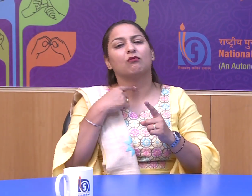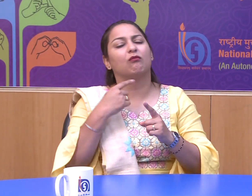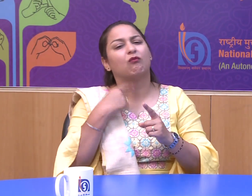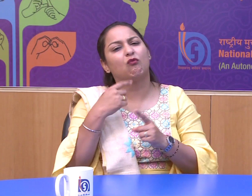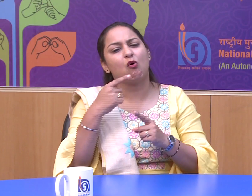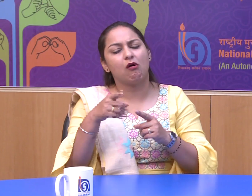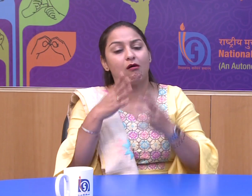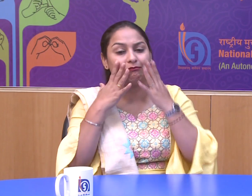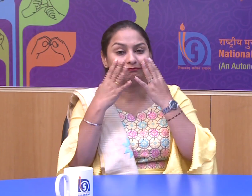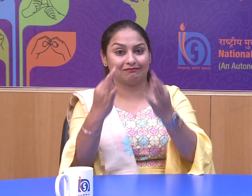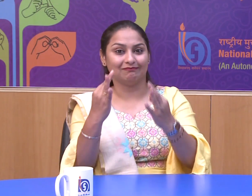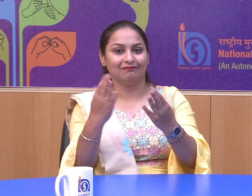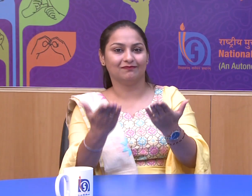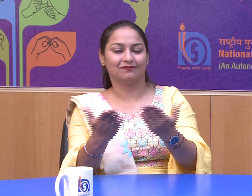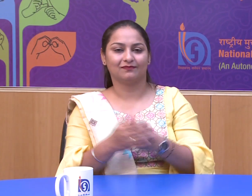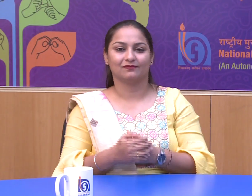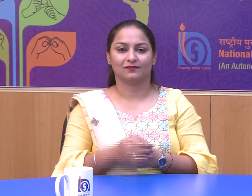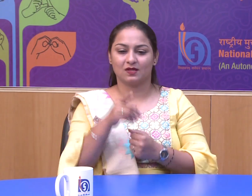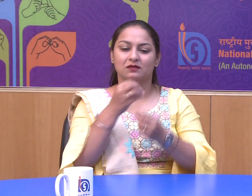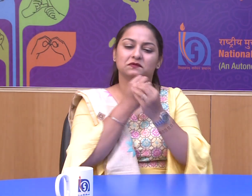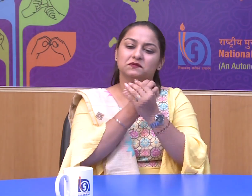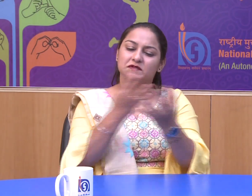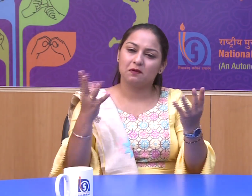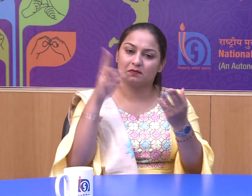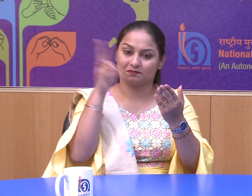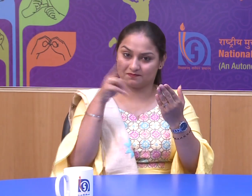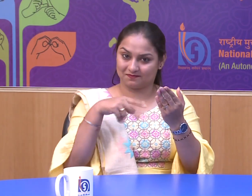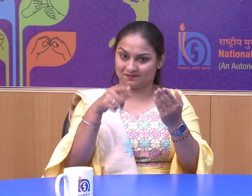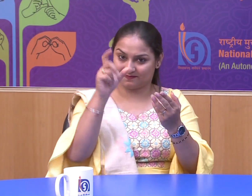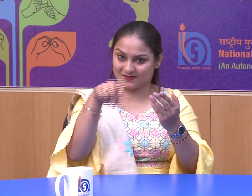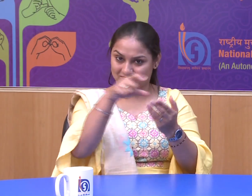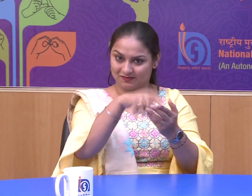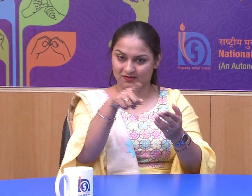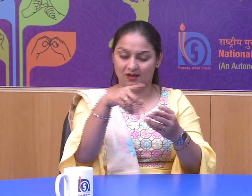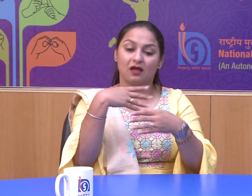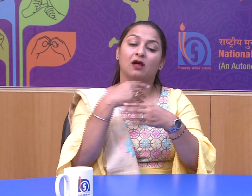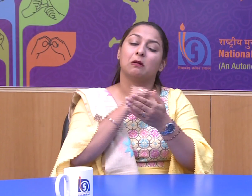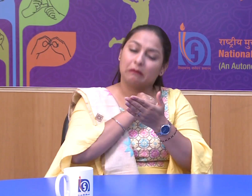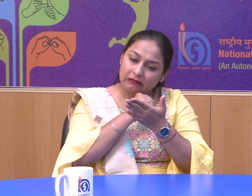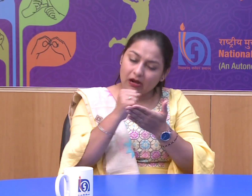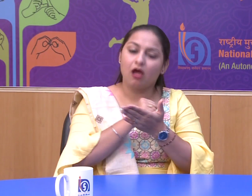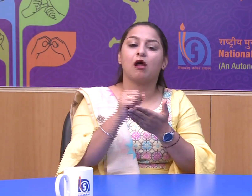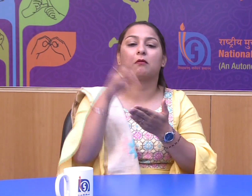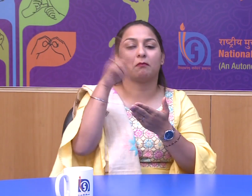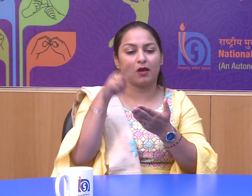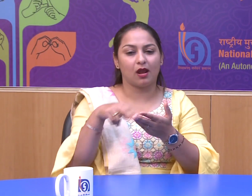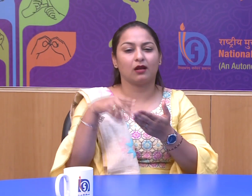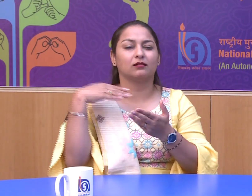amazing is that some of these painters tried to paint the classical ragas,